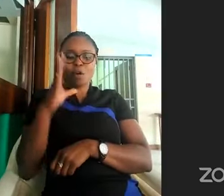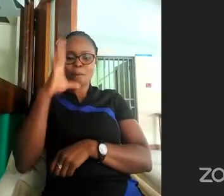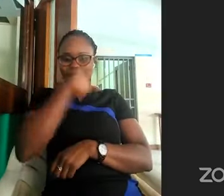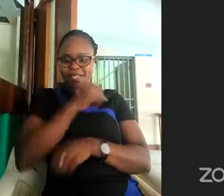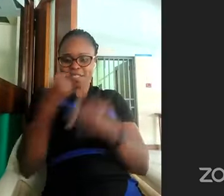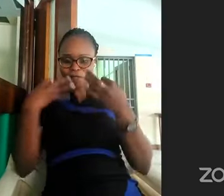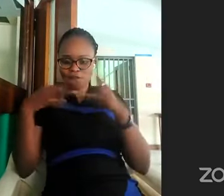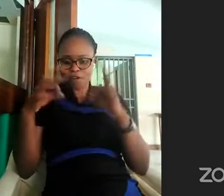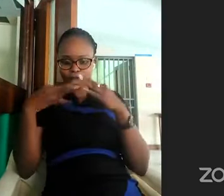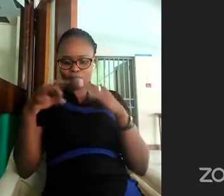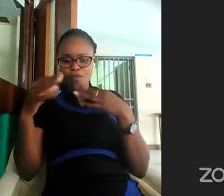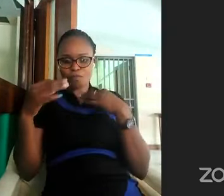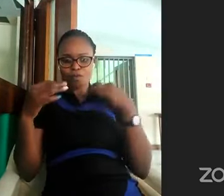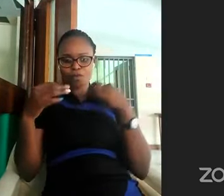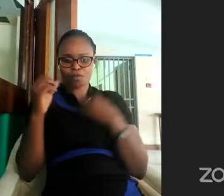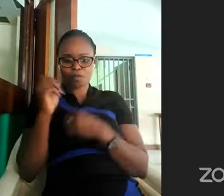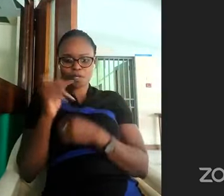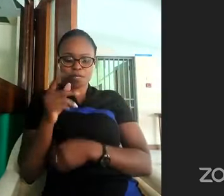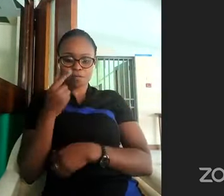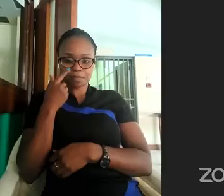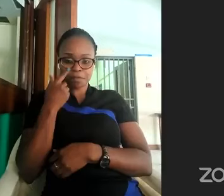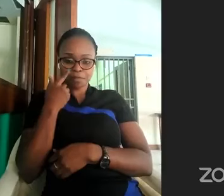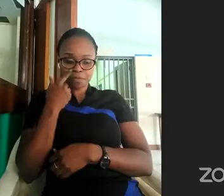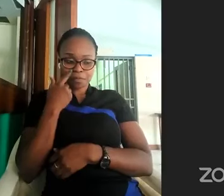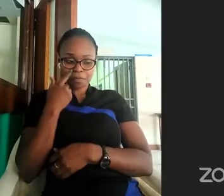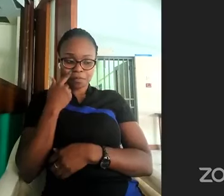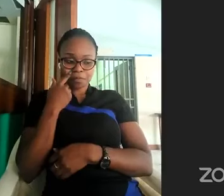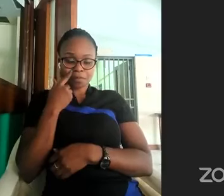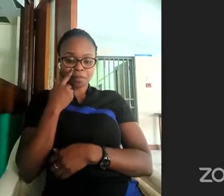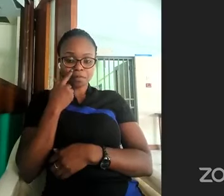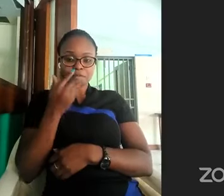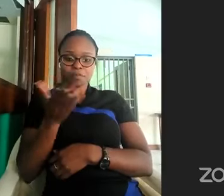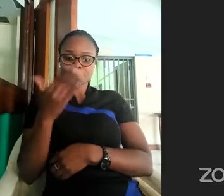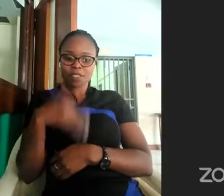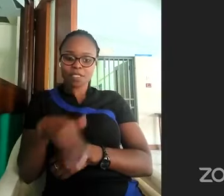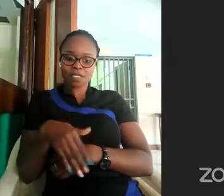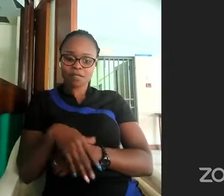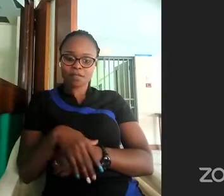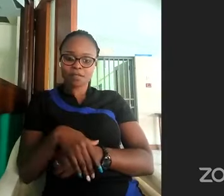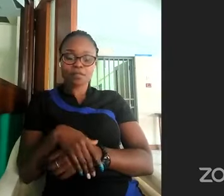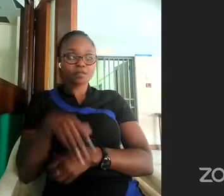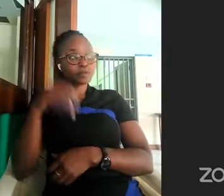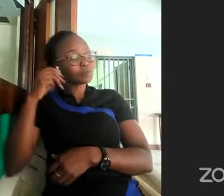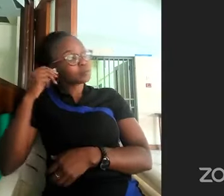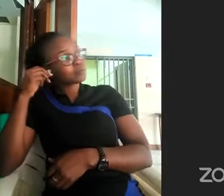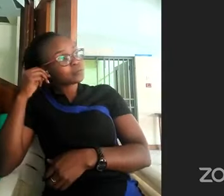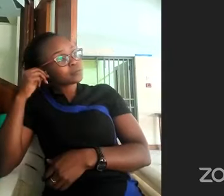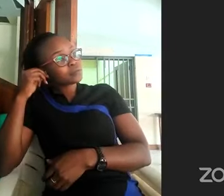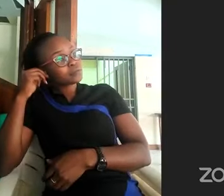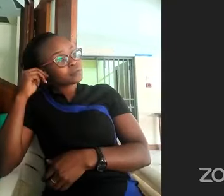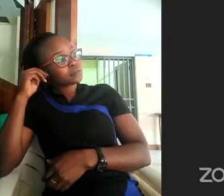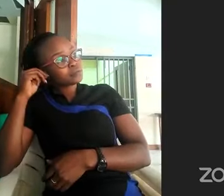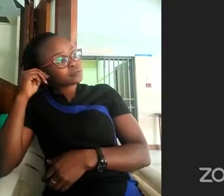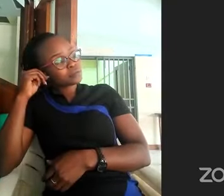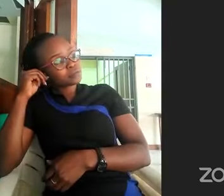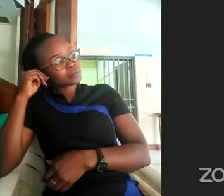Thank you so much, Maureen. Mama Siri. Madam Benza, I hope that is home. So to our next